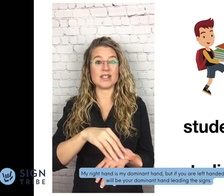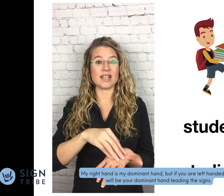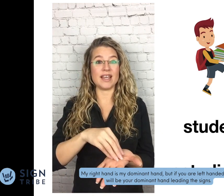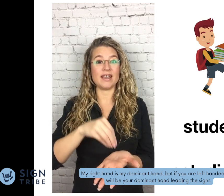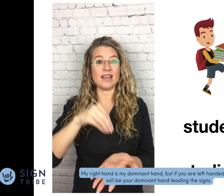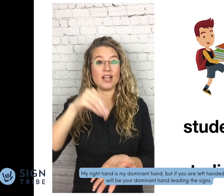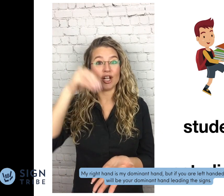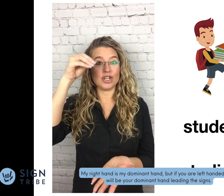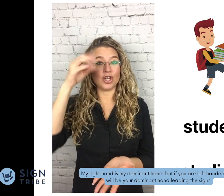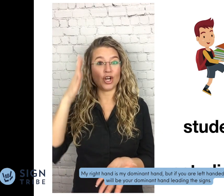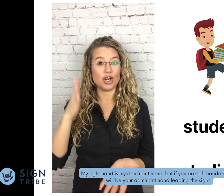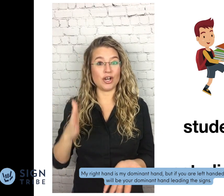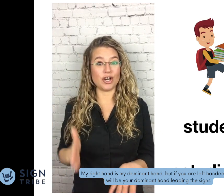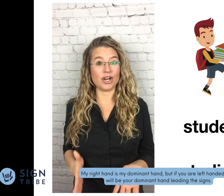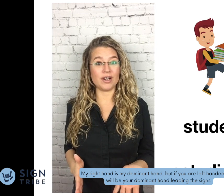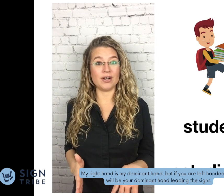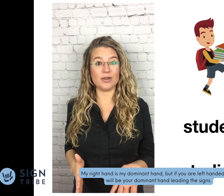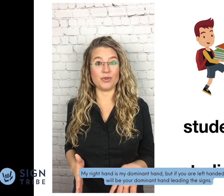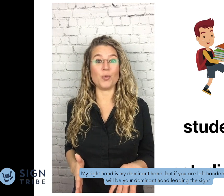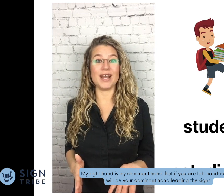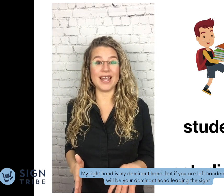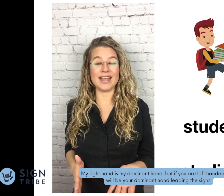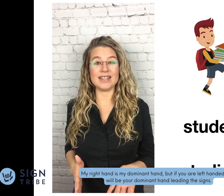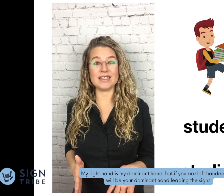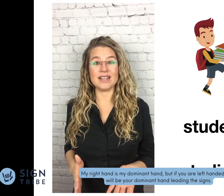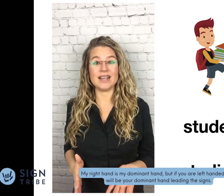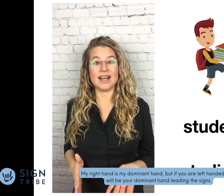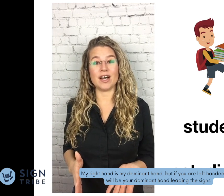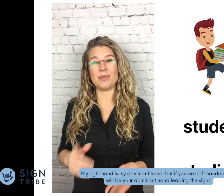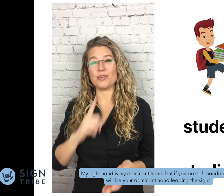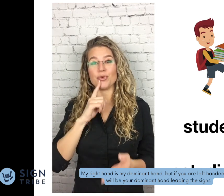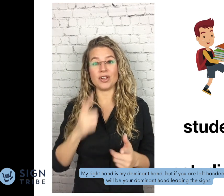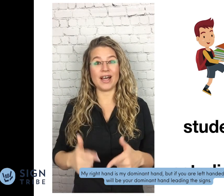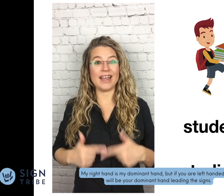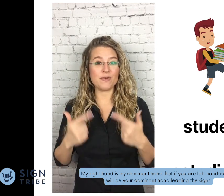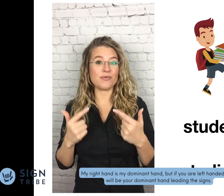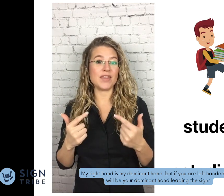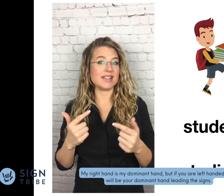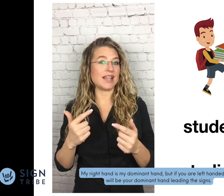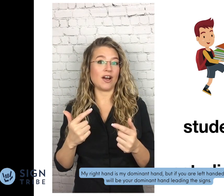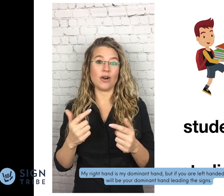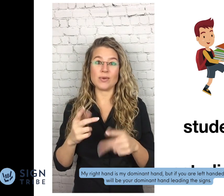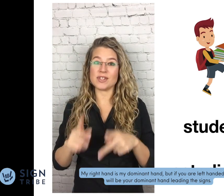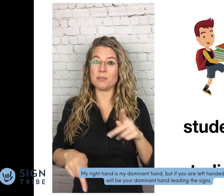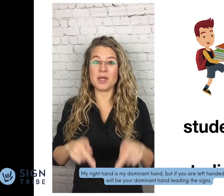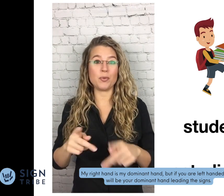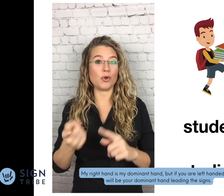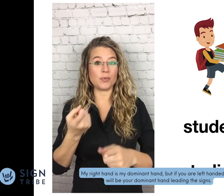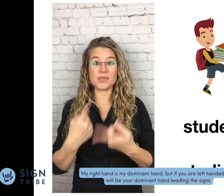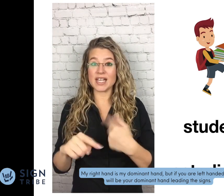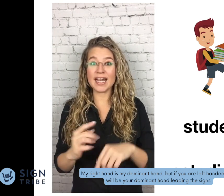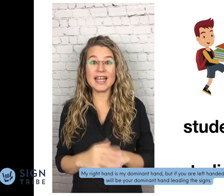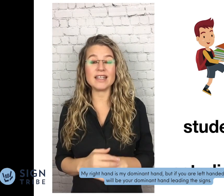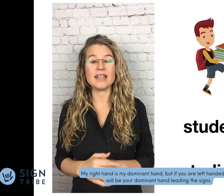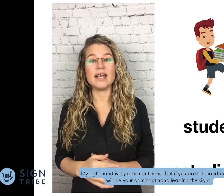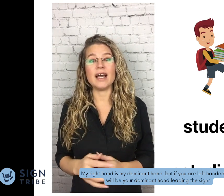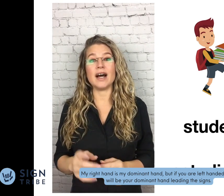like learner with one hand. In real life, that's how some people sign it.